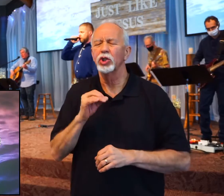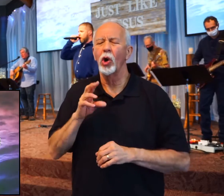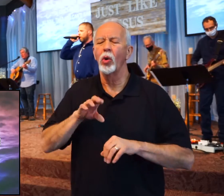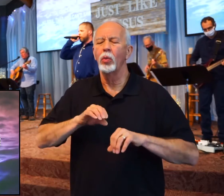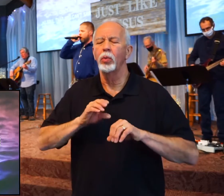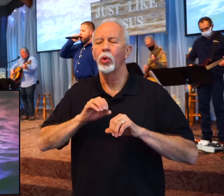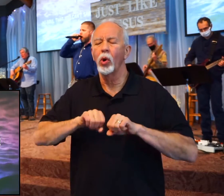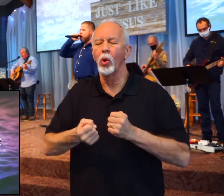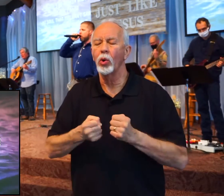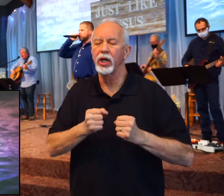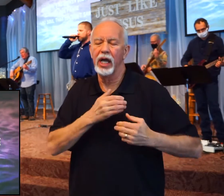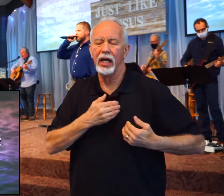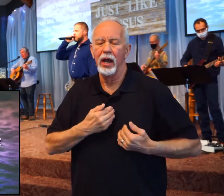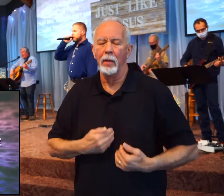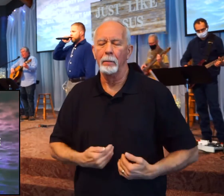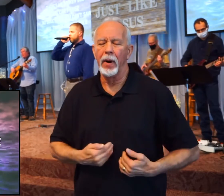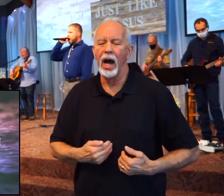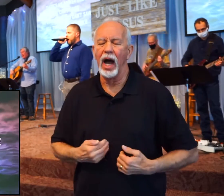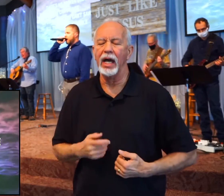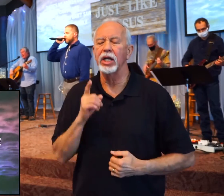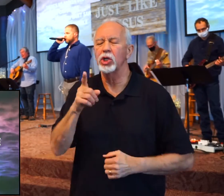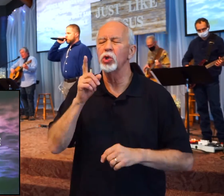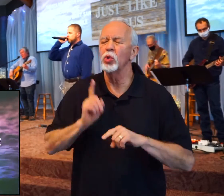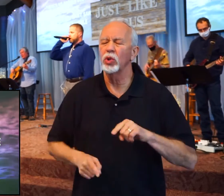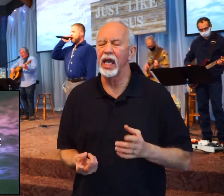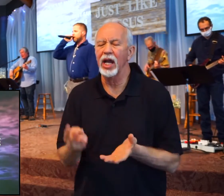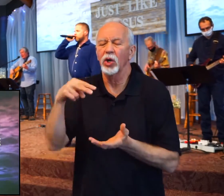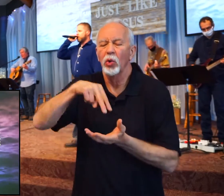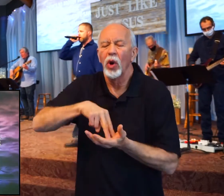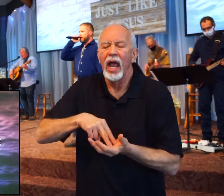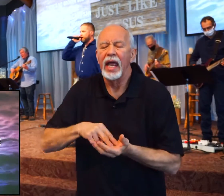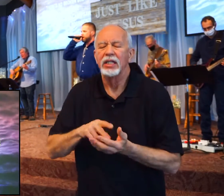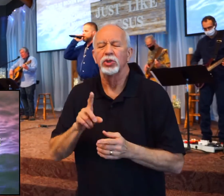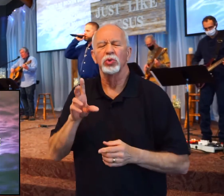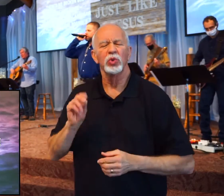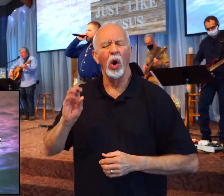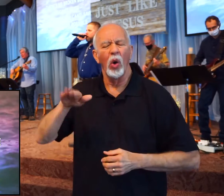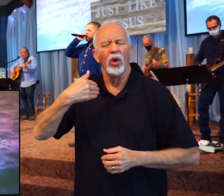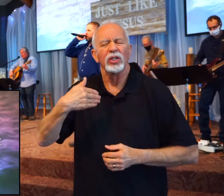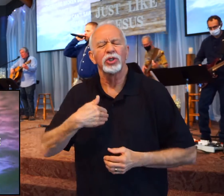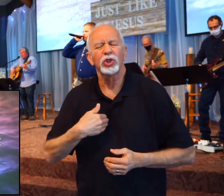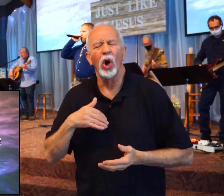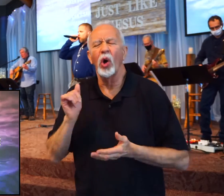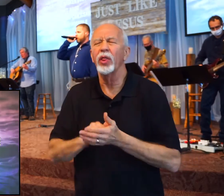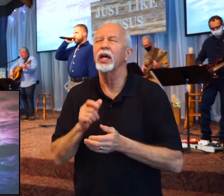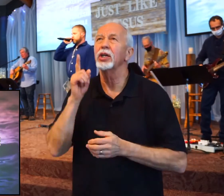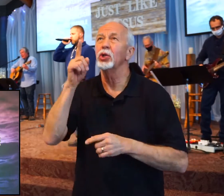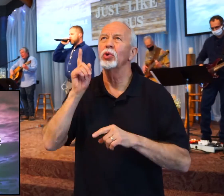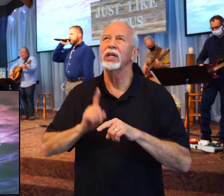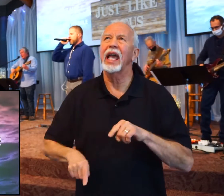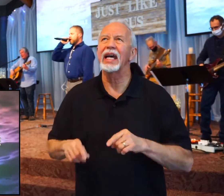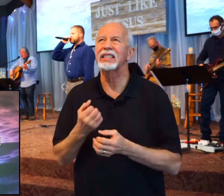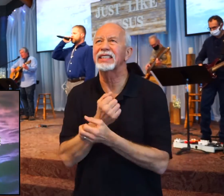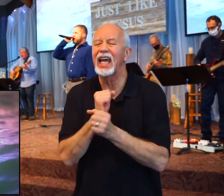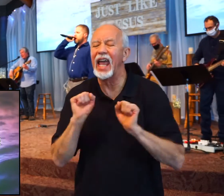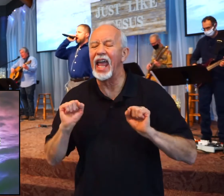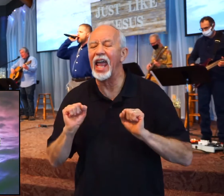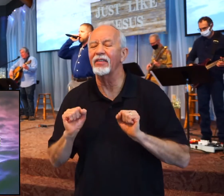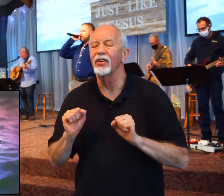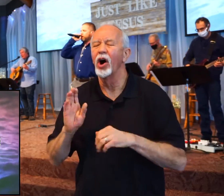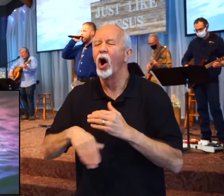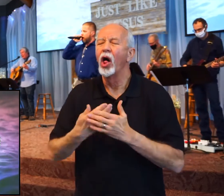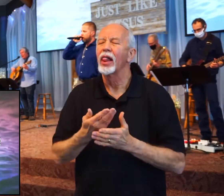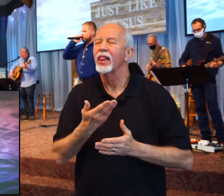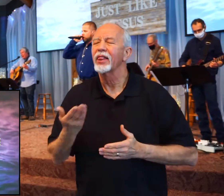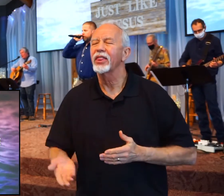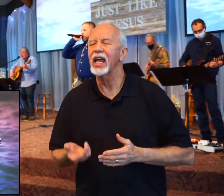There's no broken body you can raise, no soul that you can